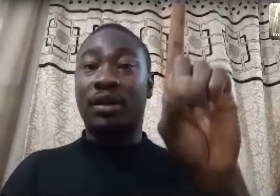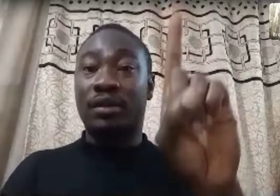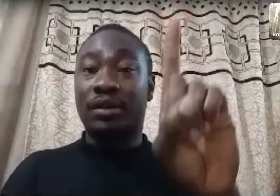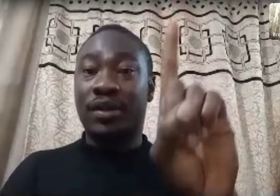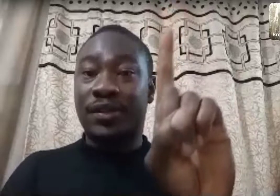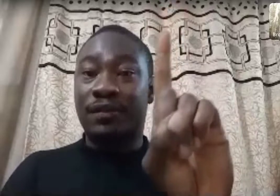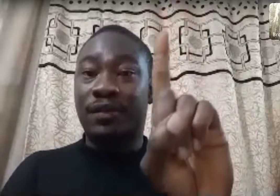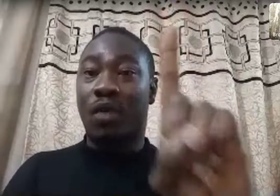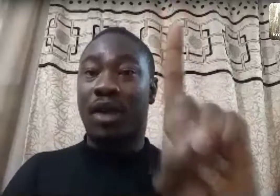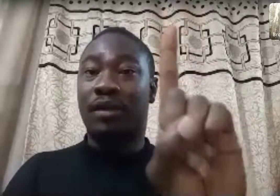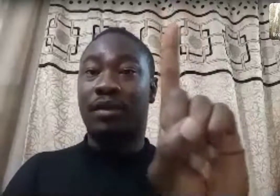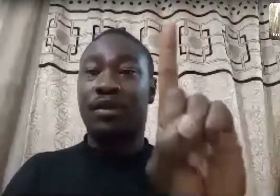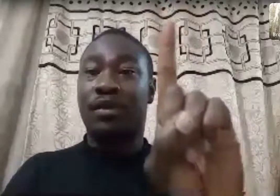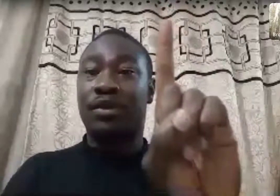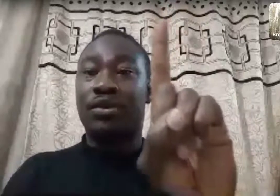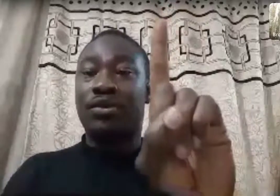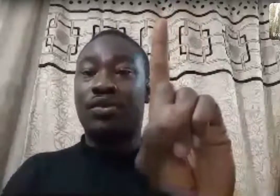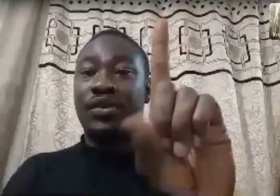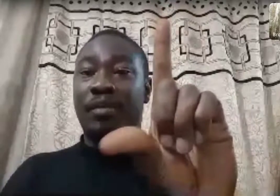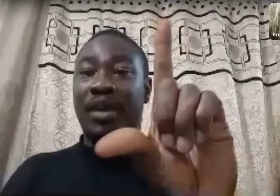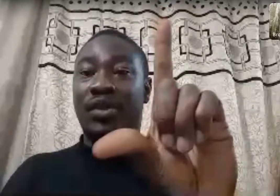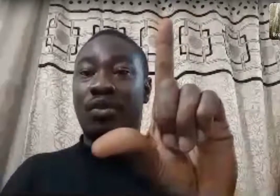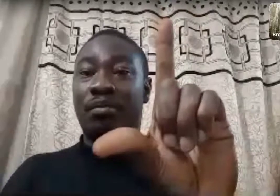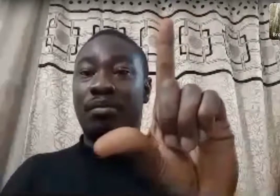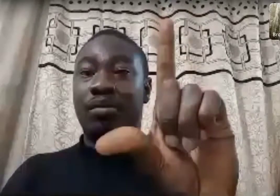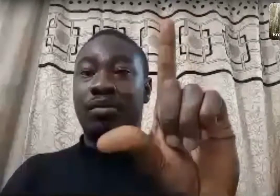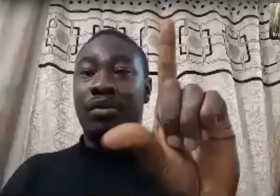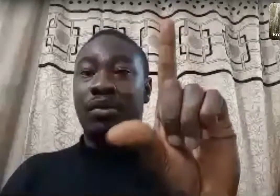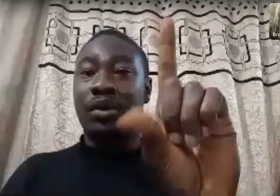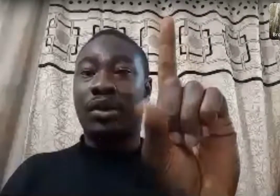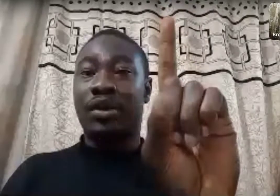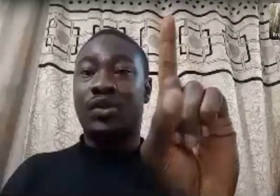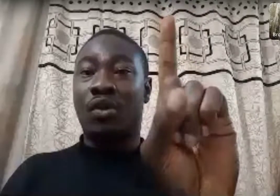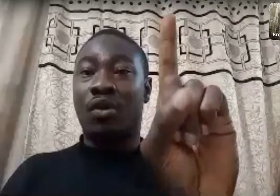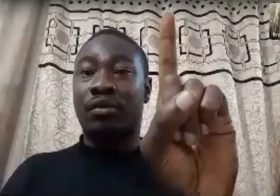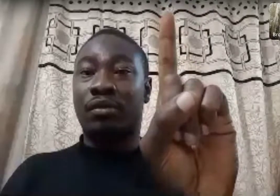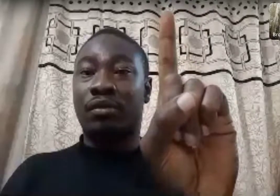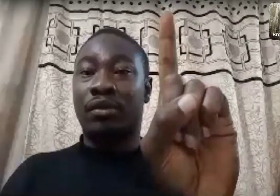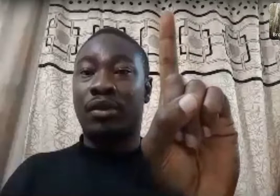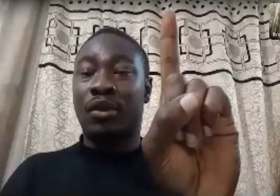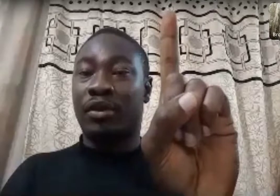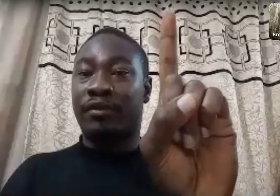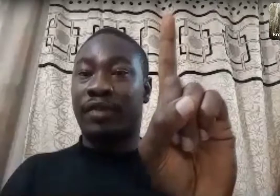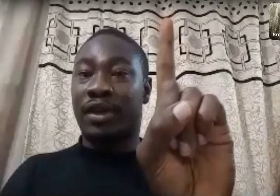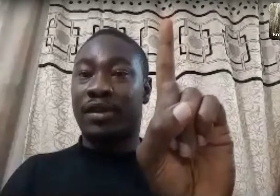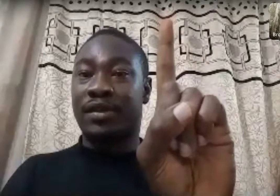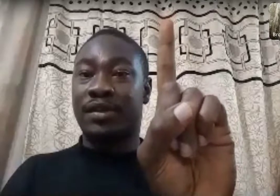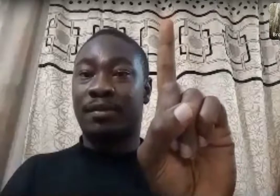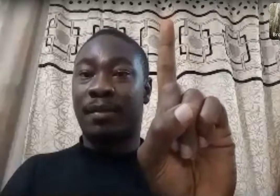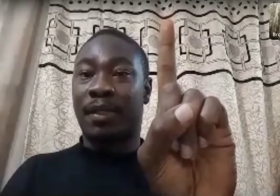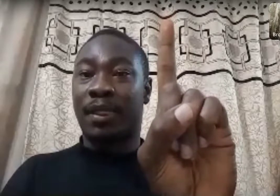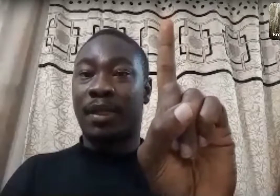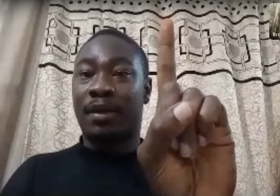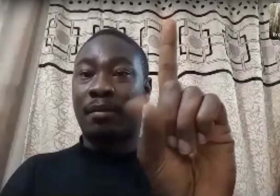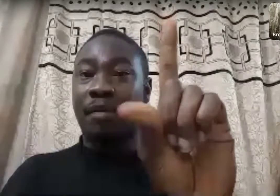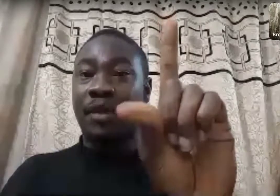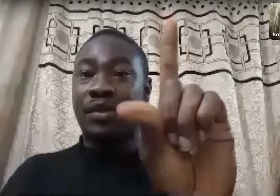1. You see, my thumb is on the other fingers. My thumb is on the other